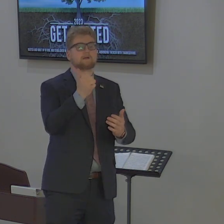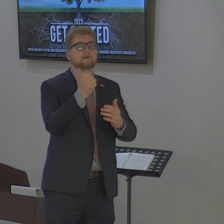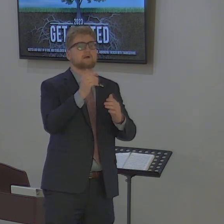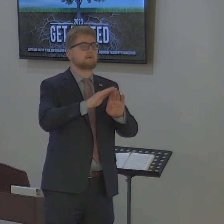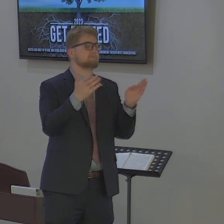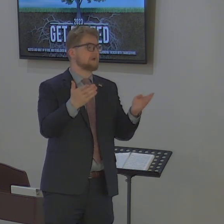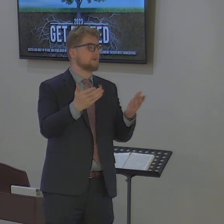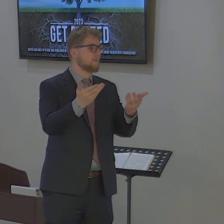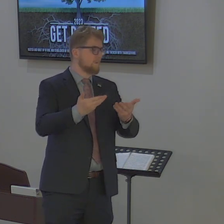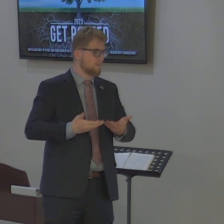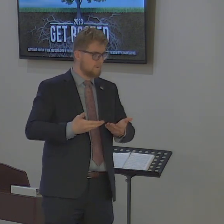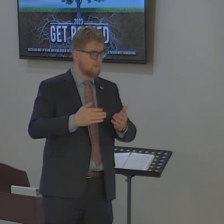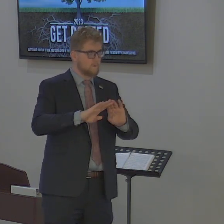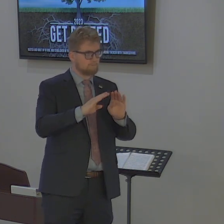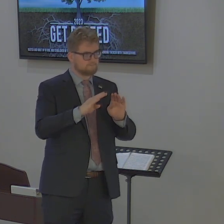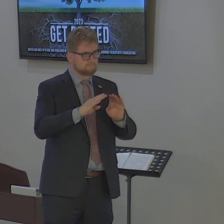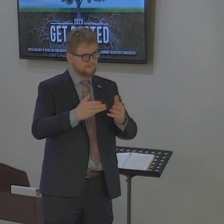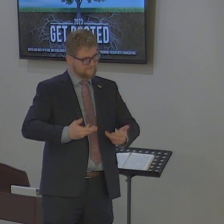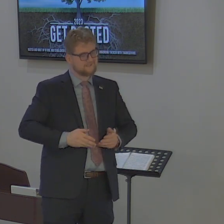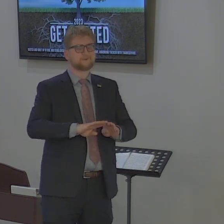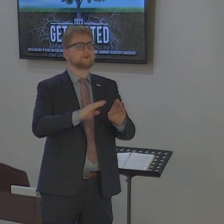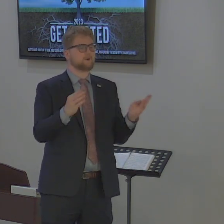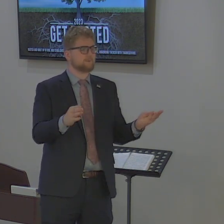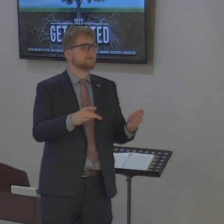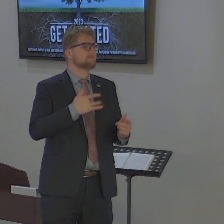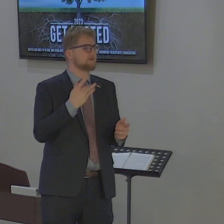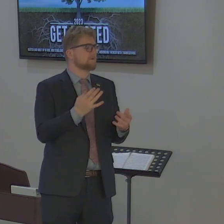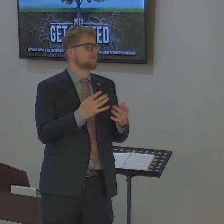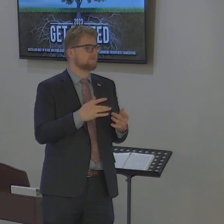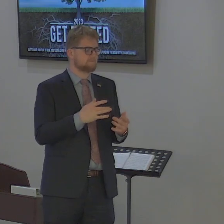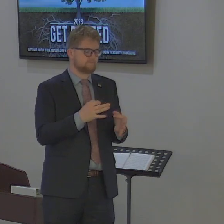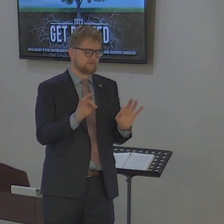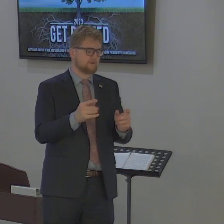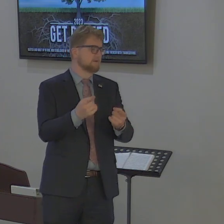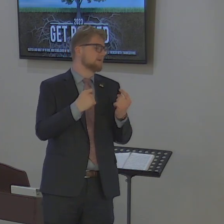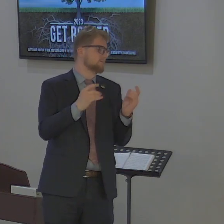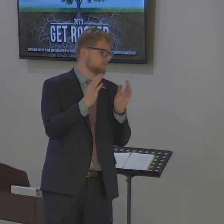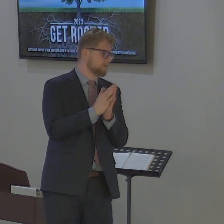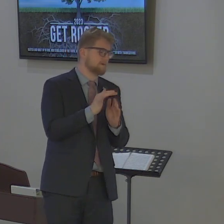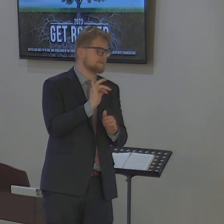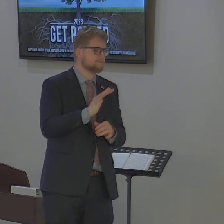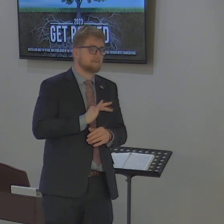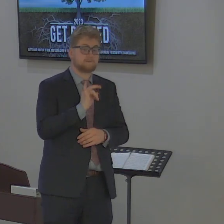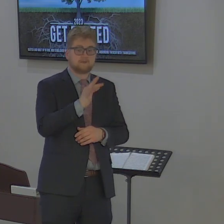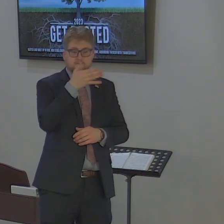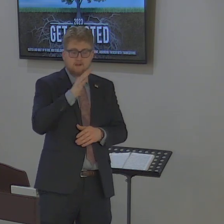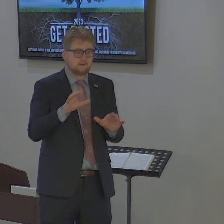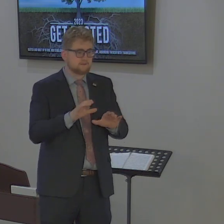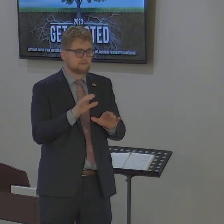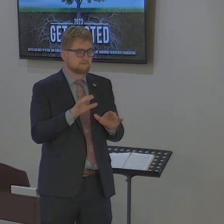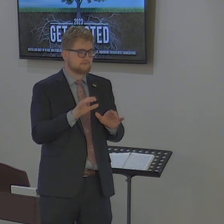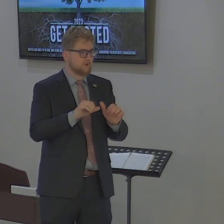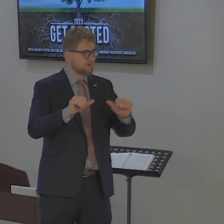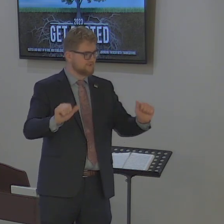The altar's open. If you need to come and pray, feel free to do that. If you want to stay right there, that's fine. But if God's done something in your heart, brought